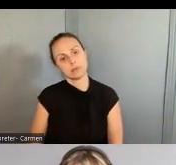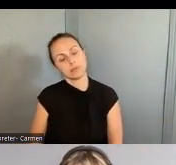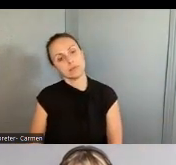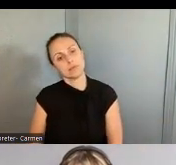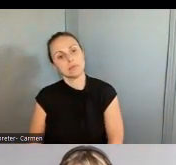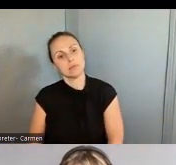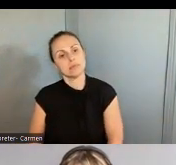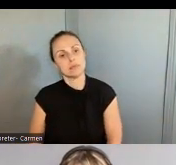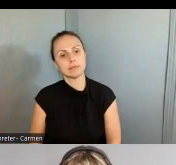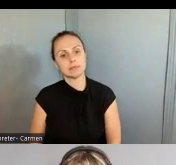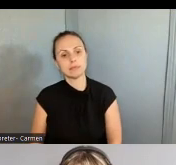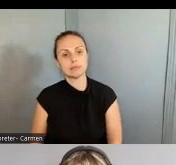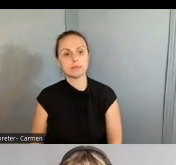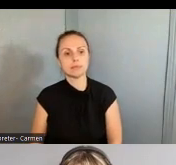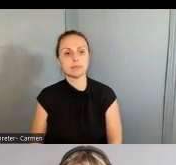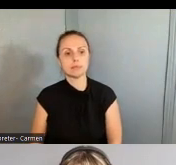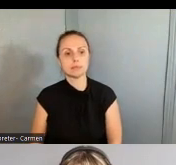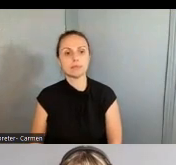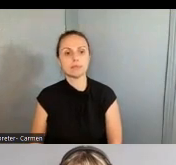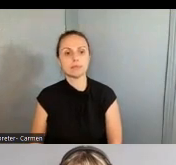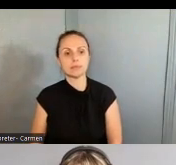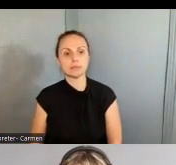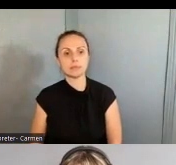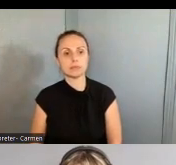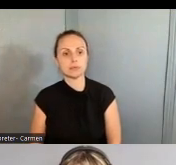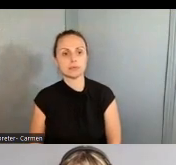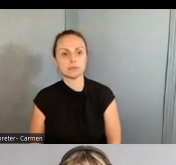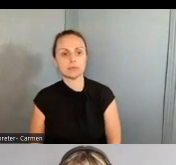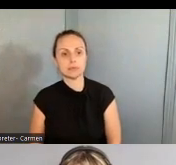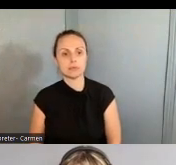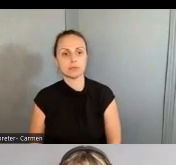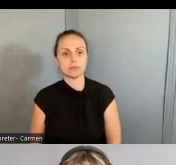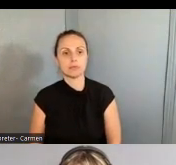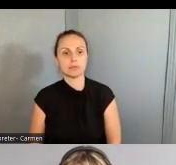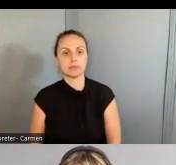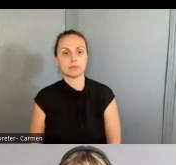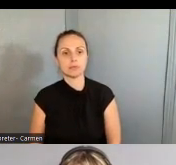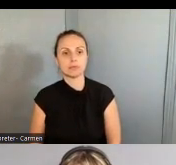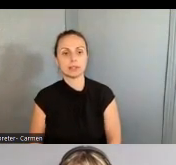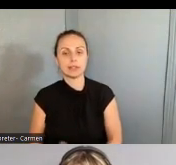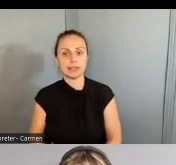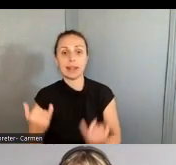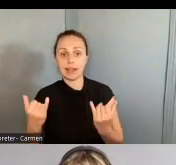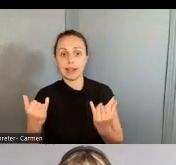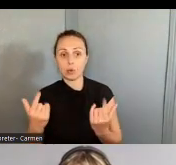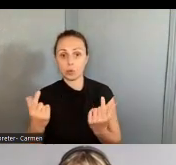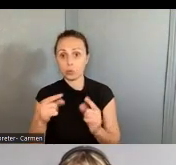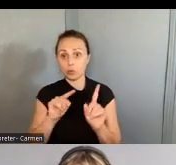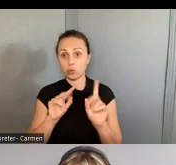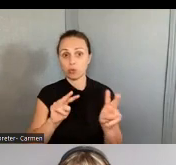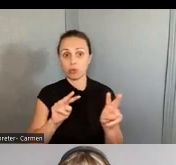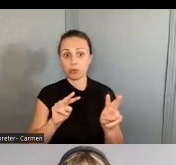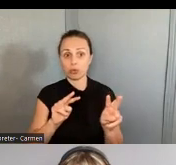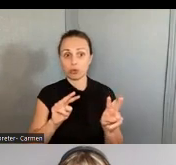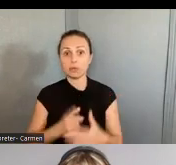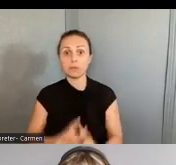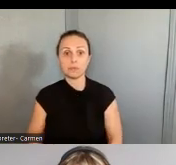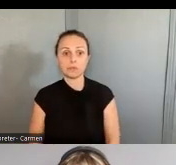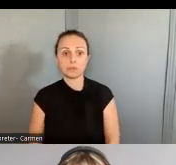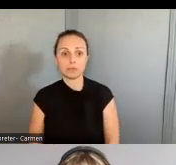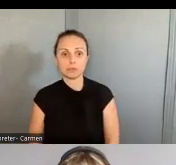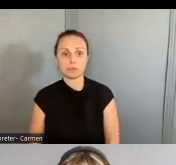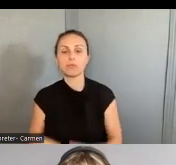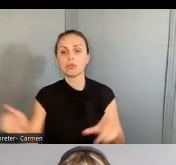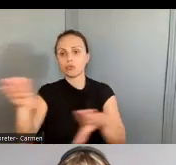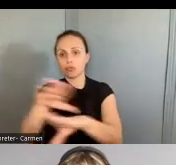Hey. C'est bon, tout le monde. And now we're going to put our arms in front of us. We're going to keep our arms straight. And we're going to just cross